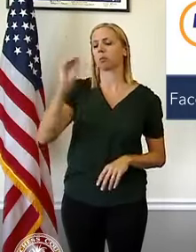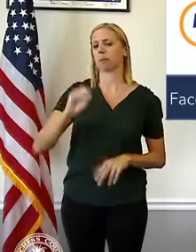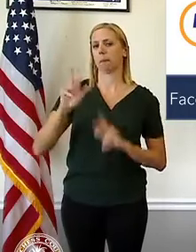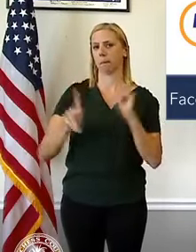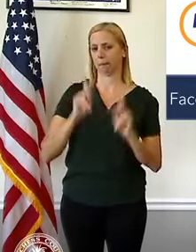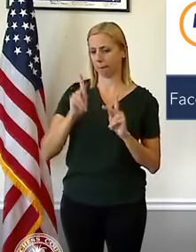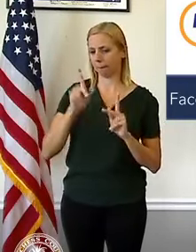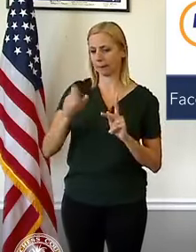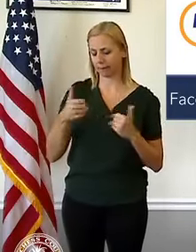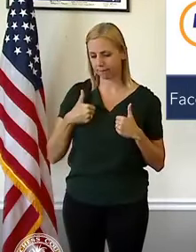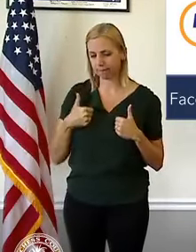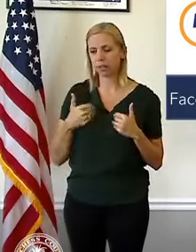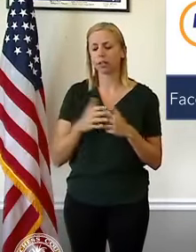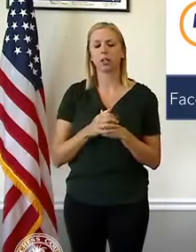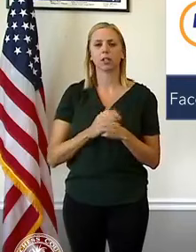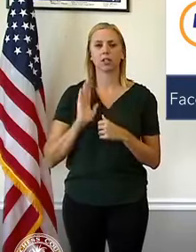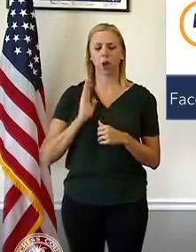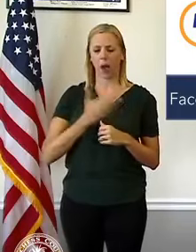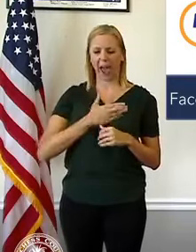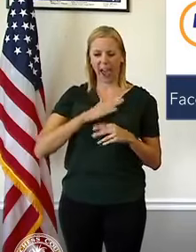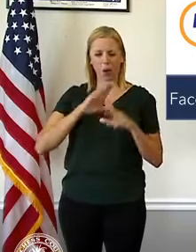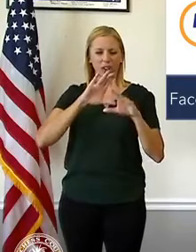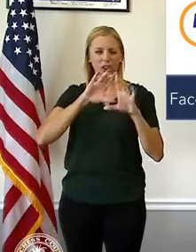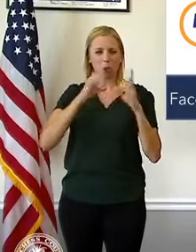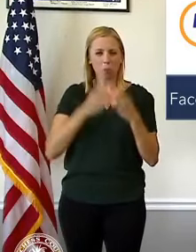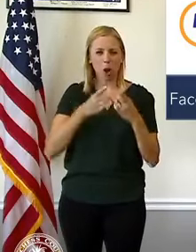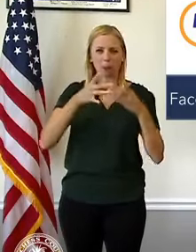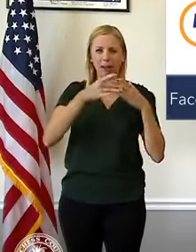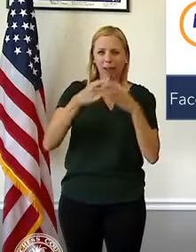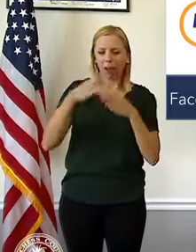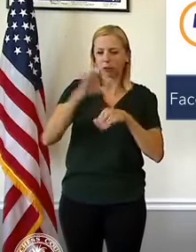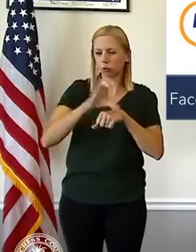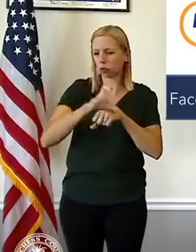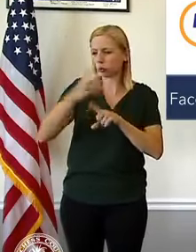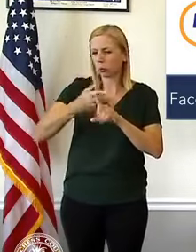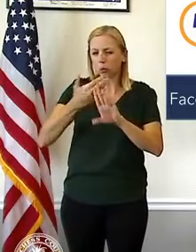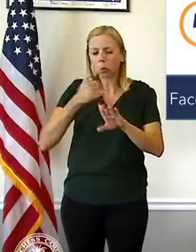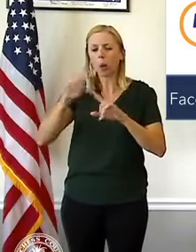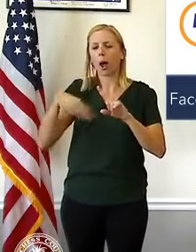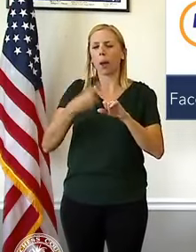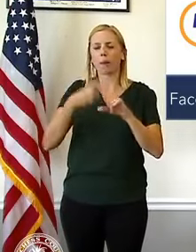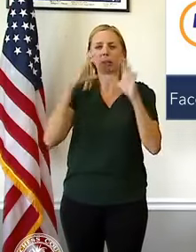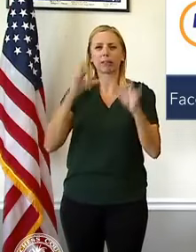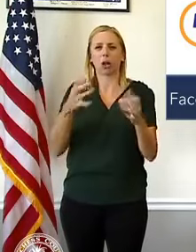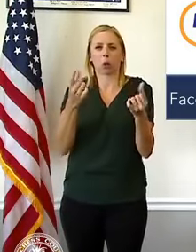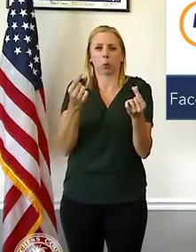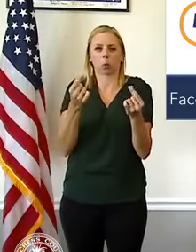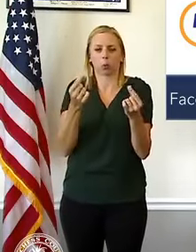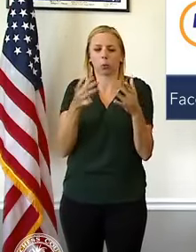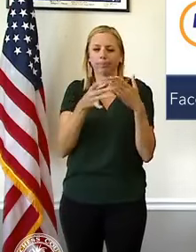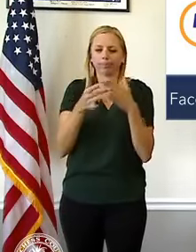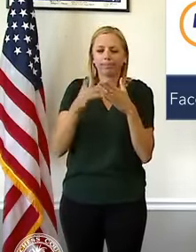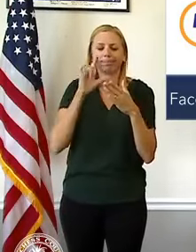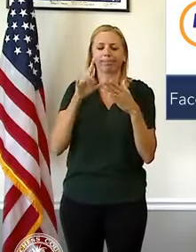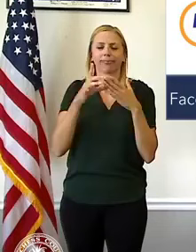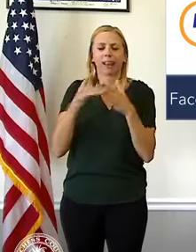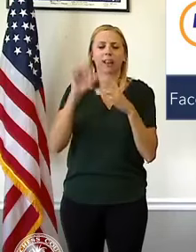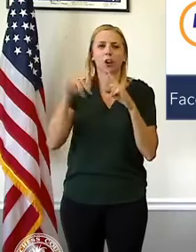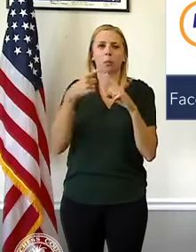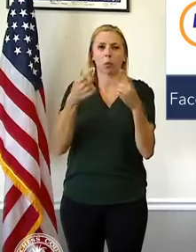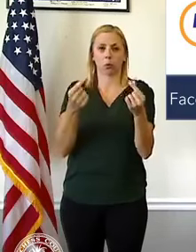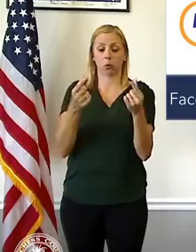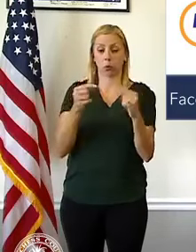them some guidance and some help in making some choices about what you can and shouldn't do inside, but churches, houses of worship are open